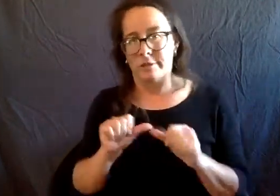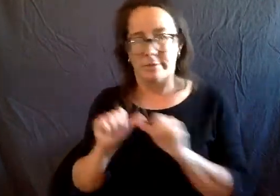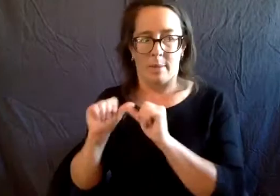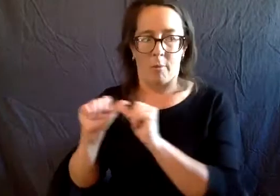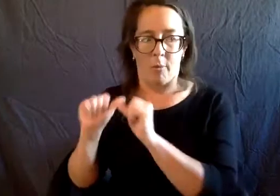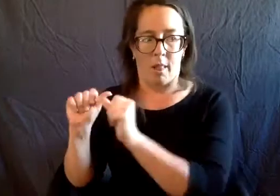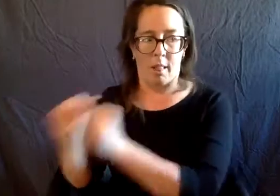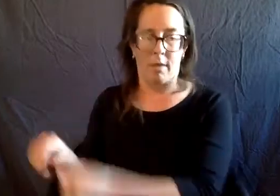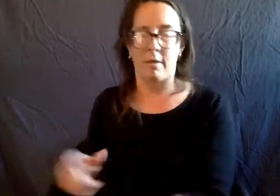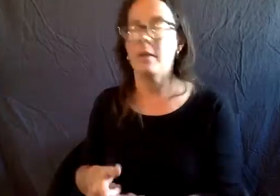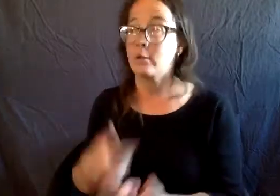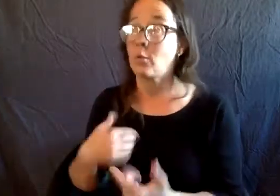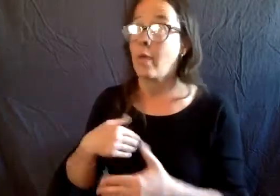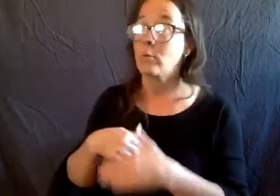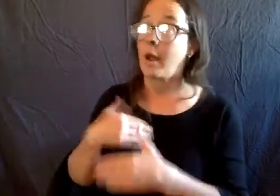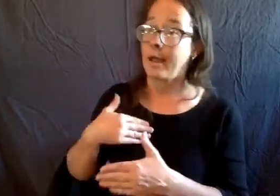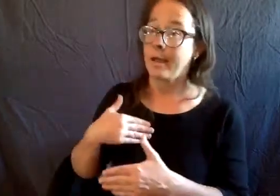So that's what I came in with. I came in with that.